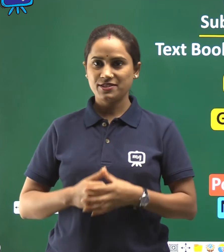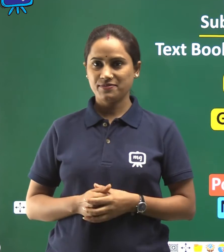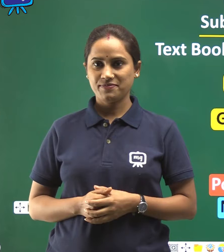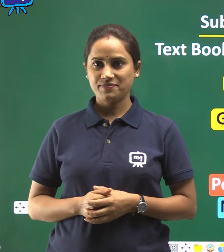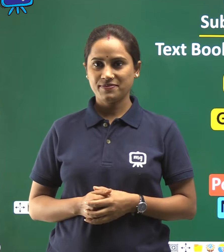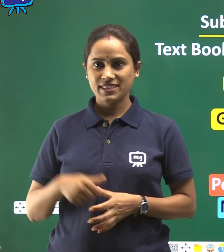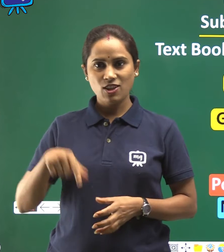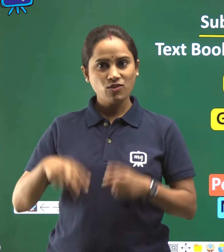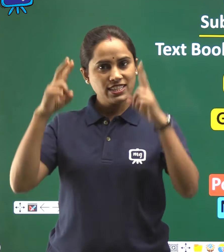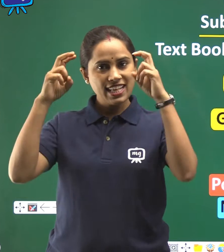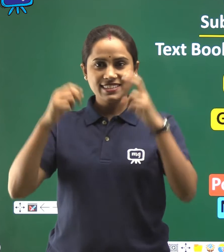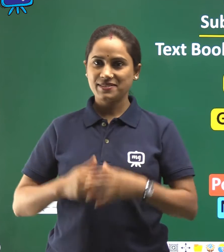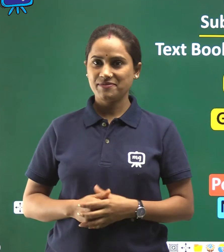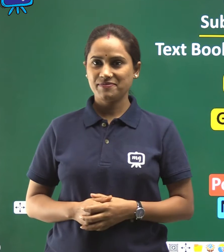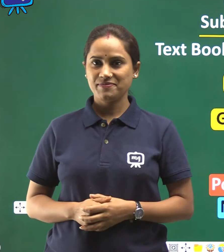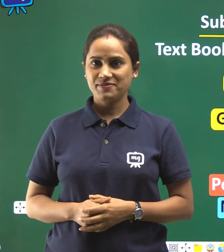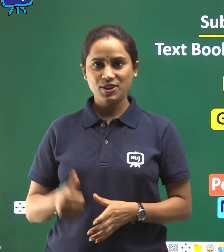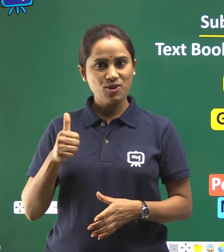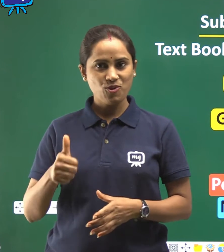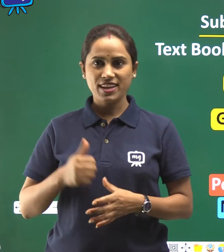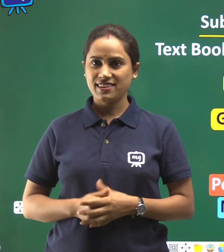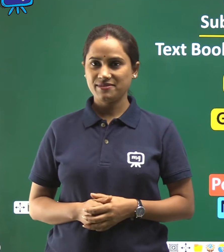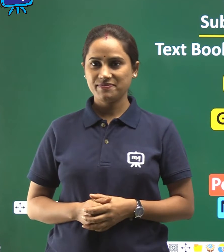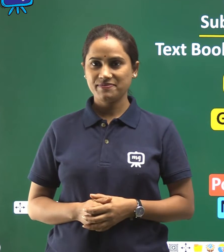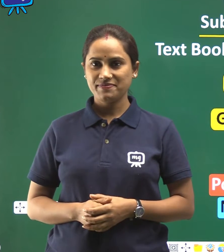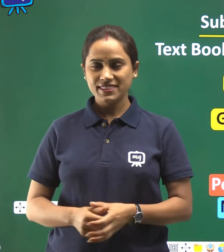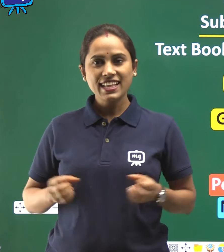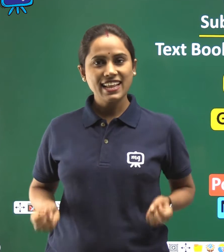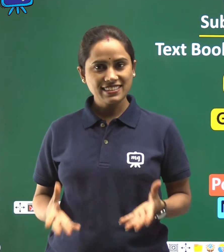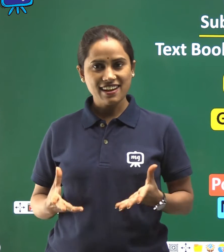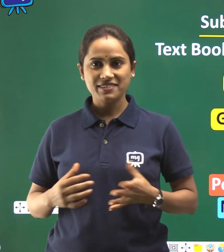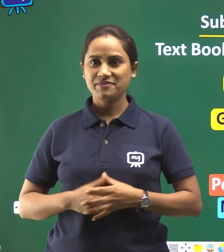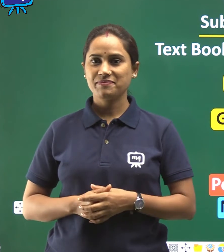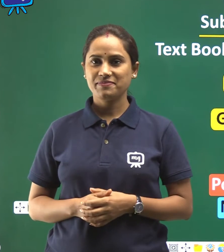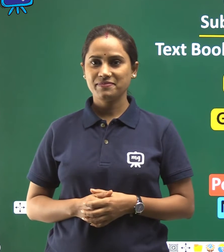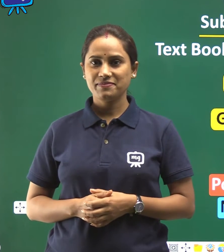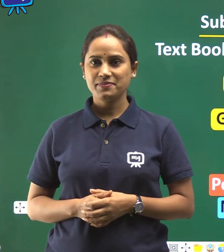answers of this lesson. Okay, let's start.